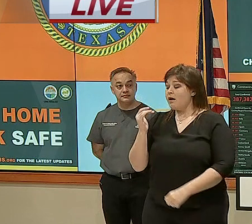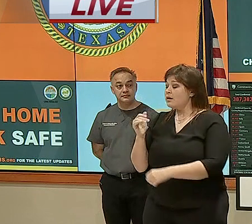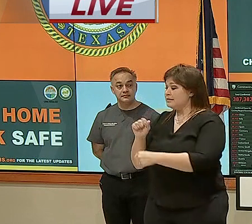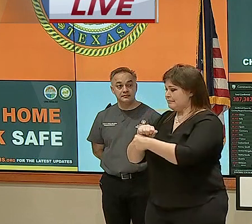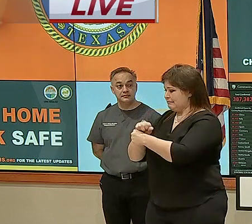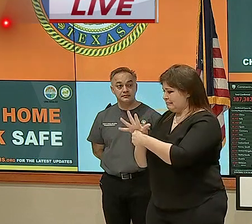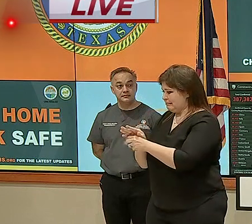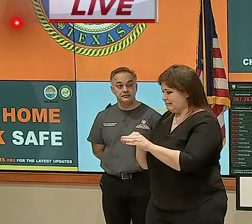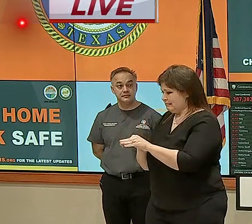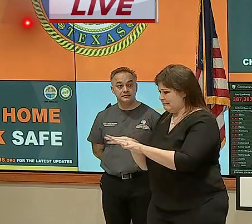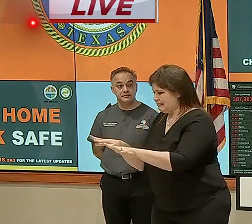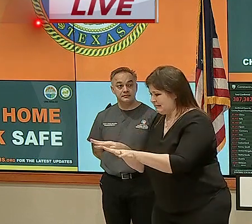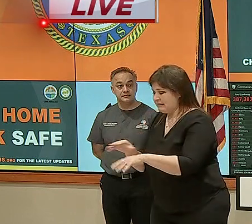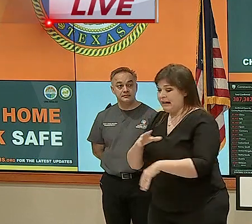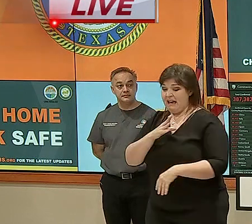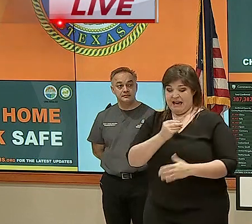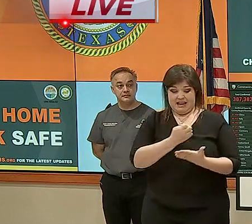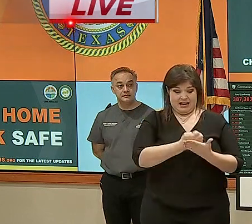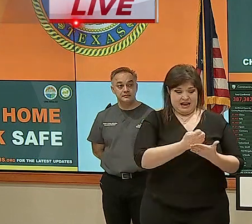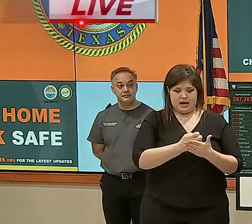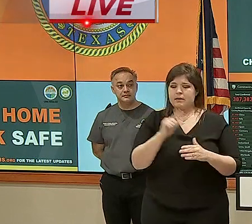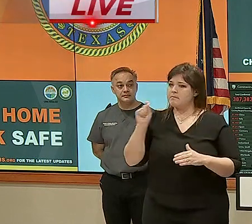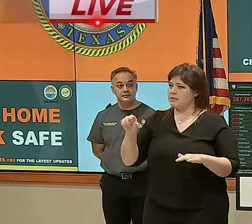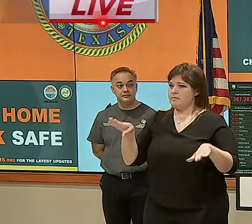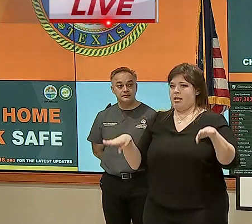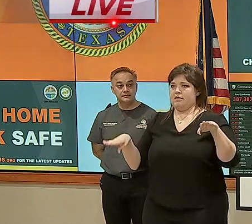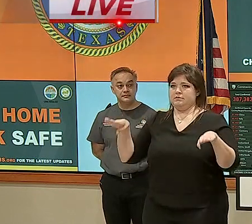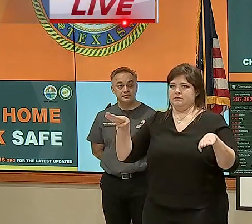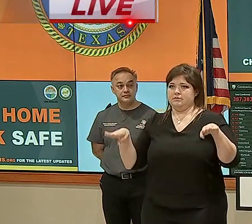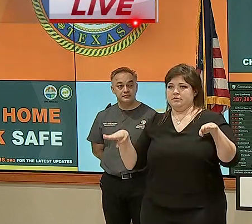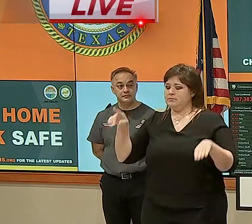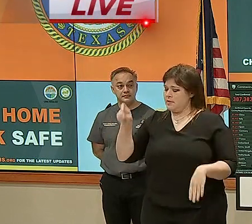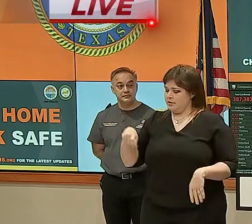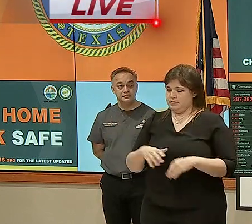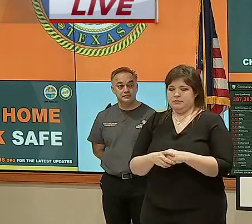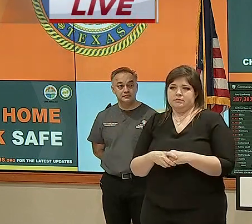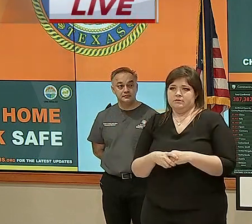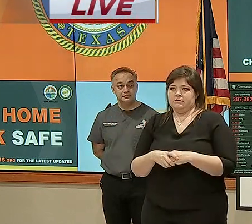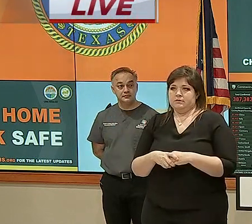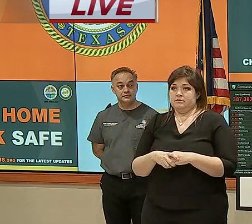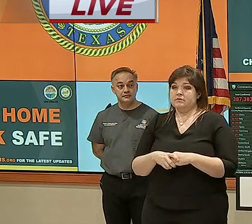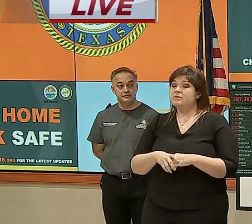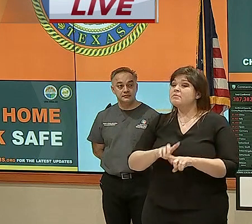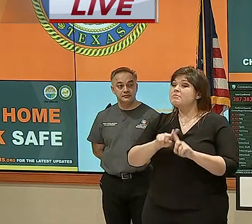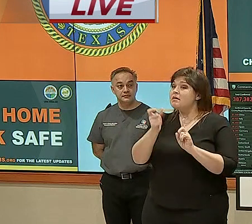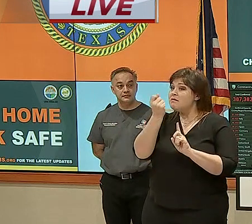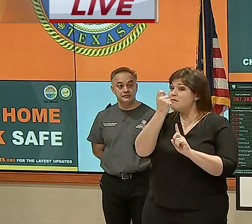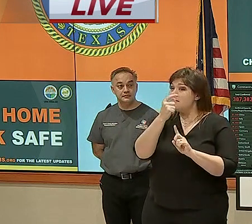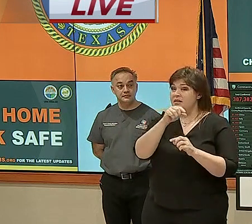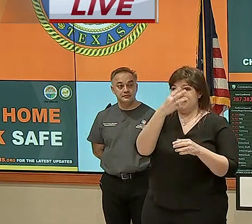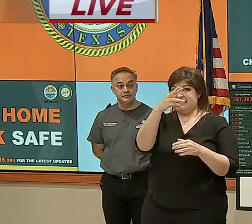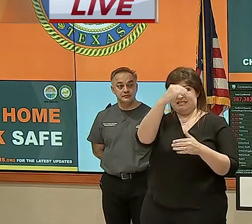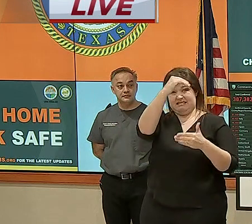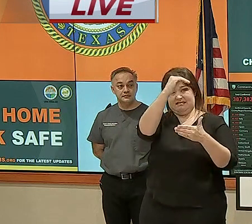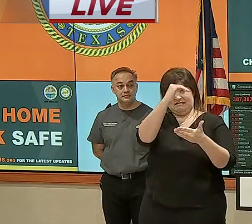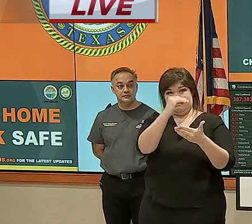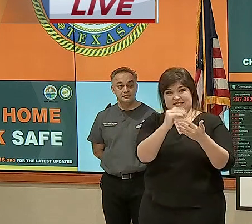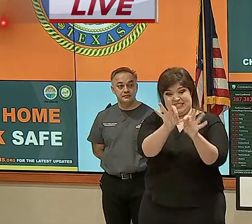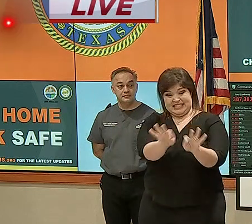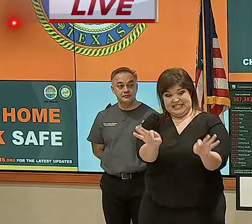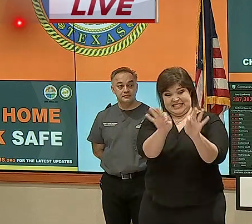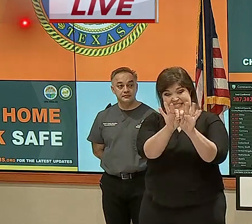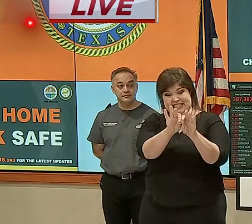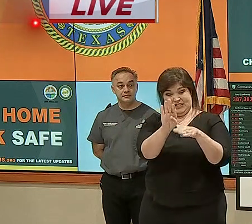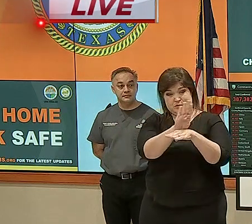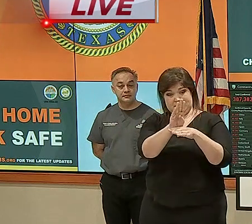with economic realities. But even though in those particular essential industries, they are being allowed